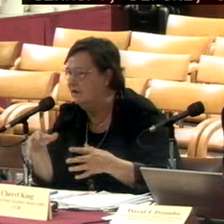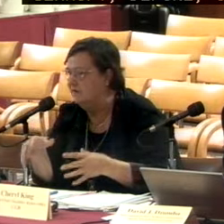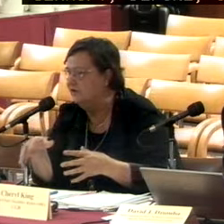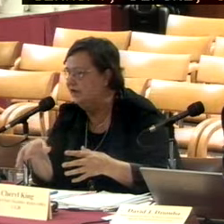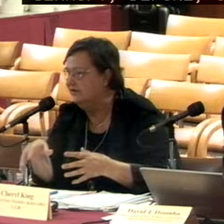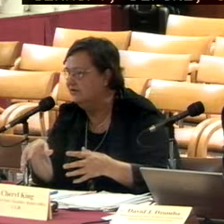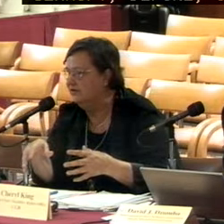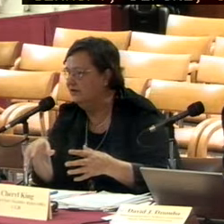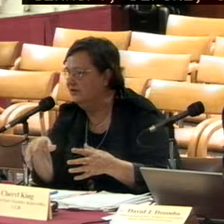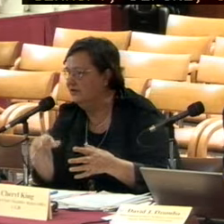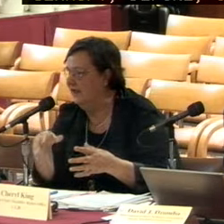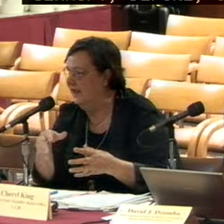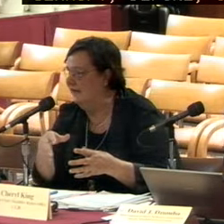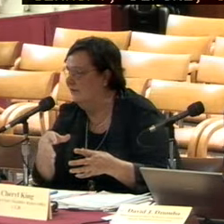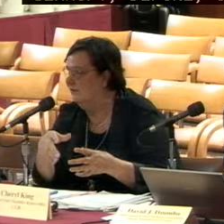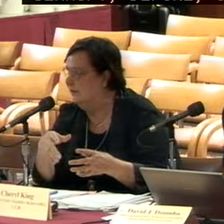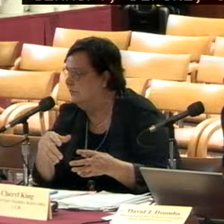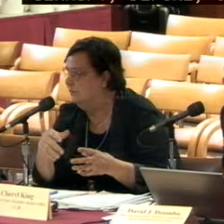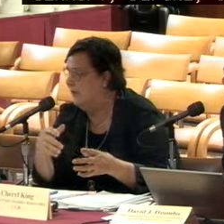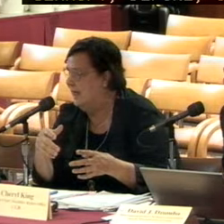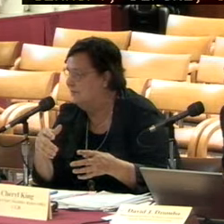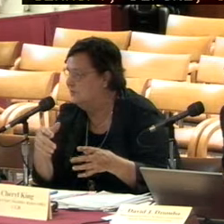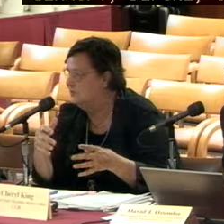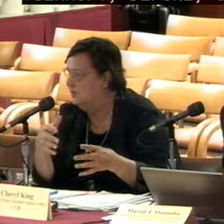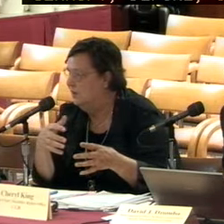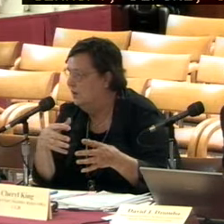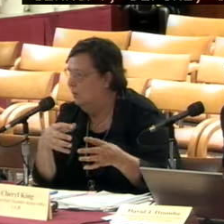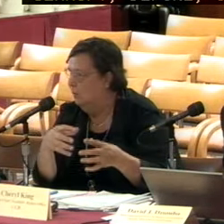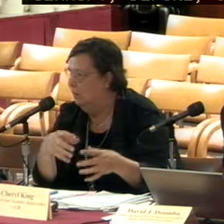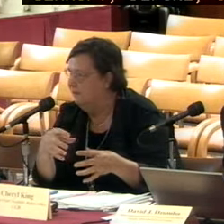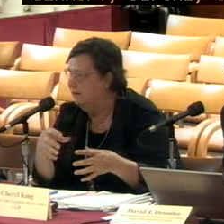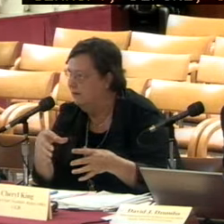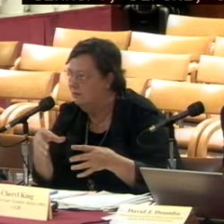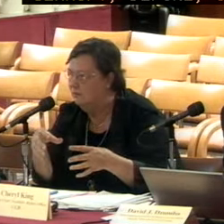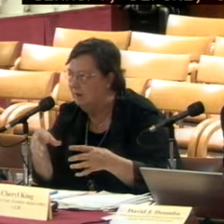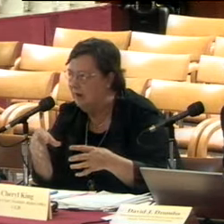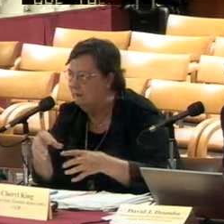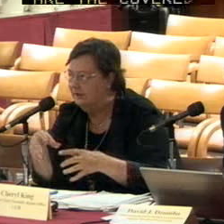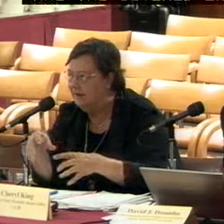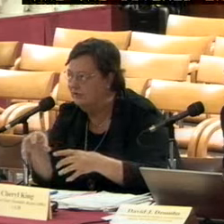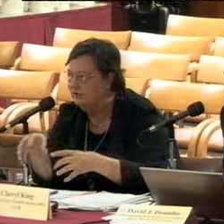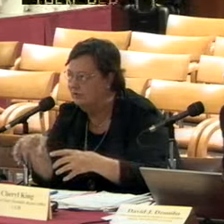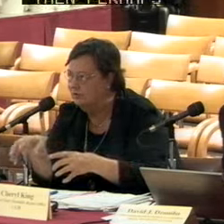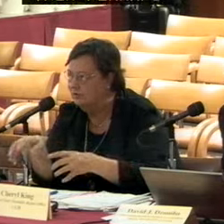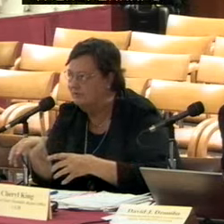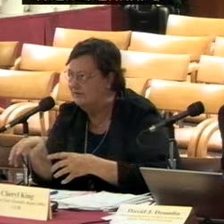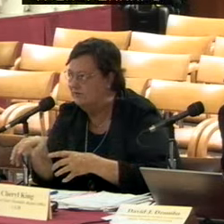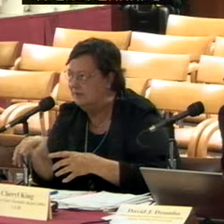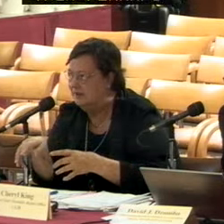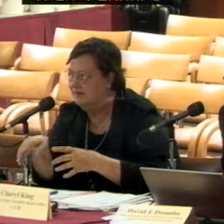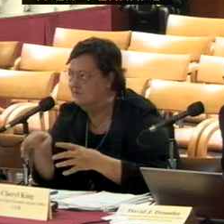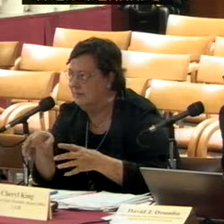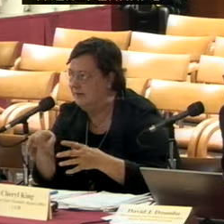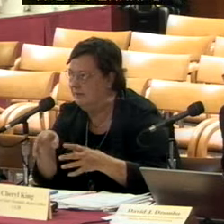covered entities, and then perhaps what their obligations or responsibilities might